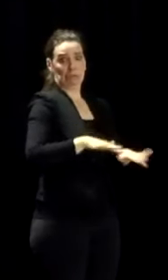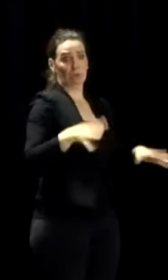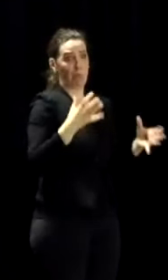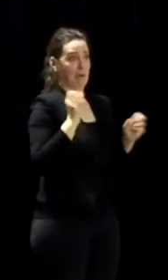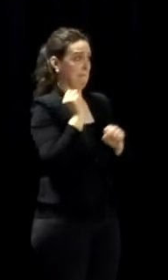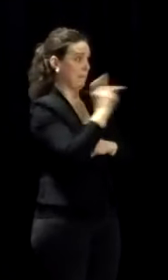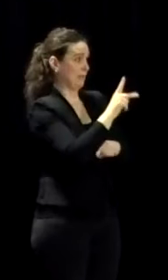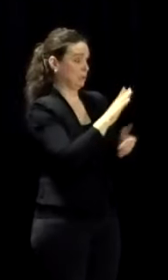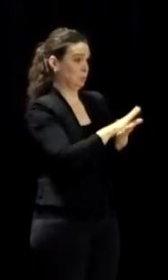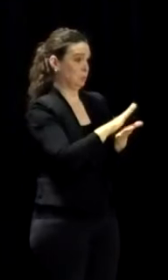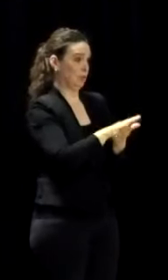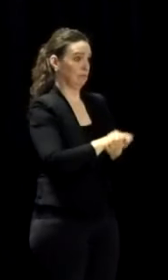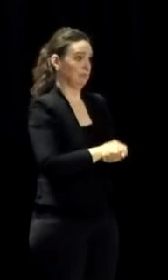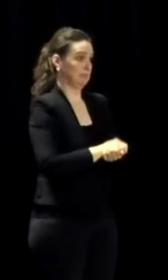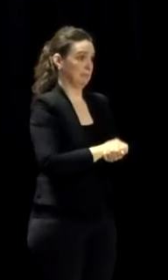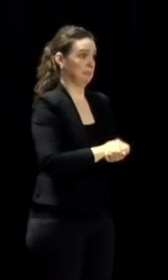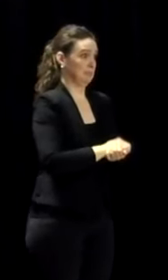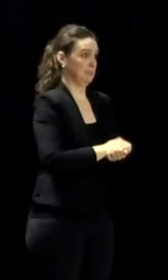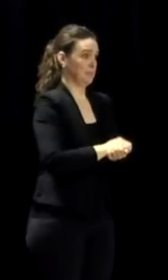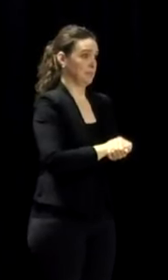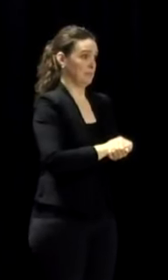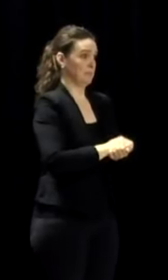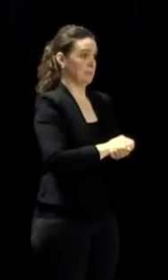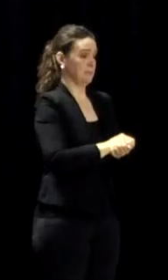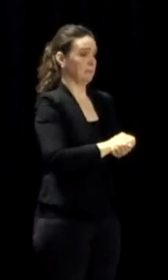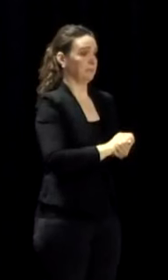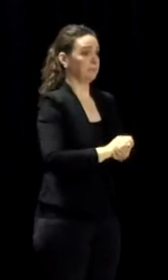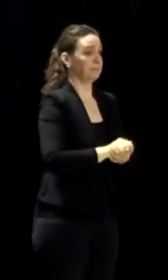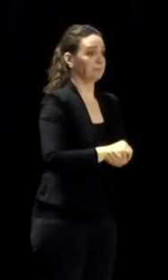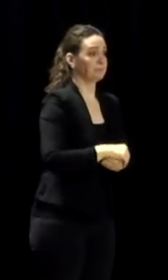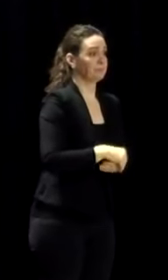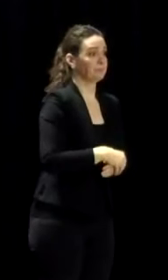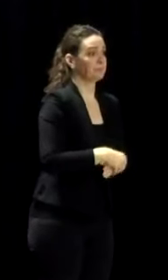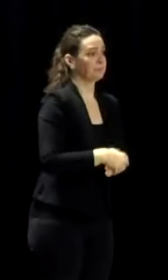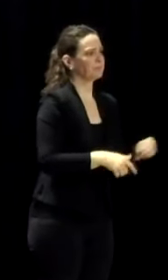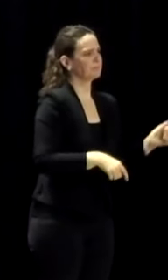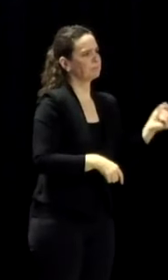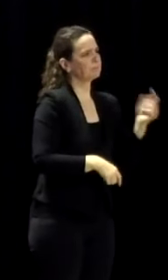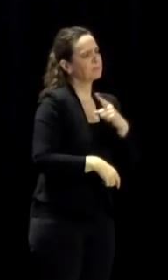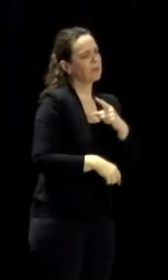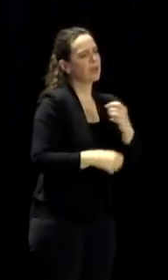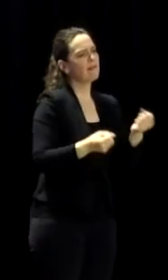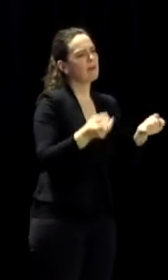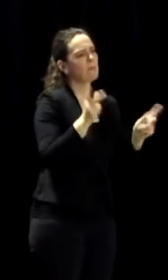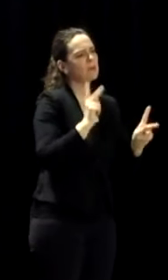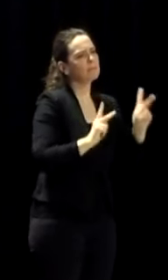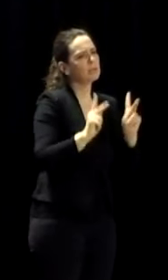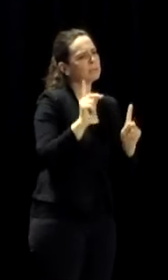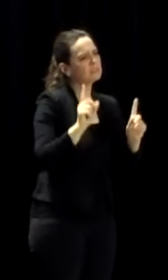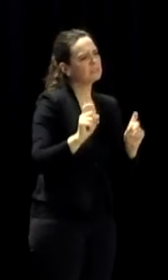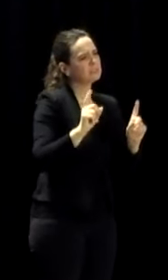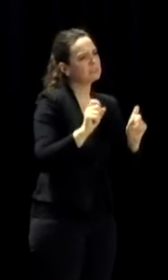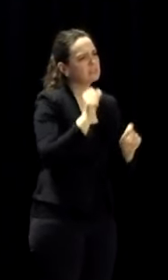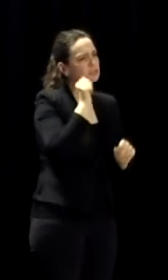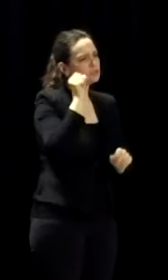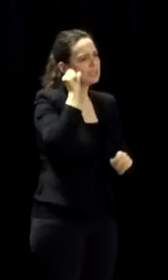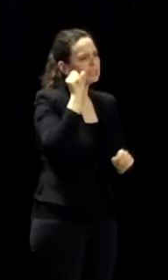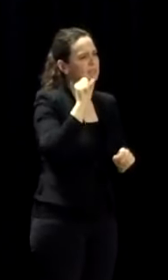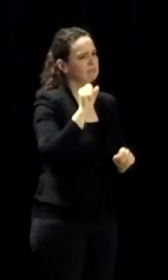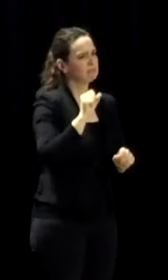got tested yesterday at the triage site? Yeah, a little over 100, and then I think countywide,